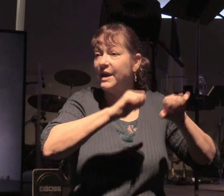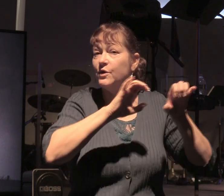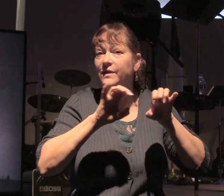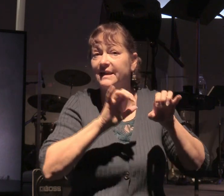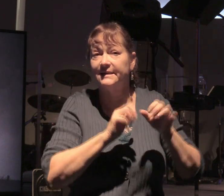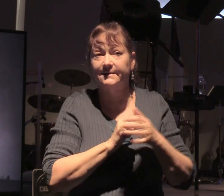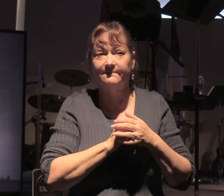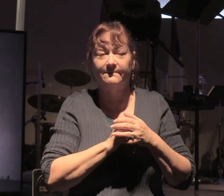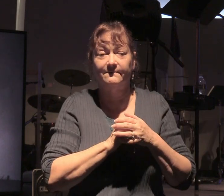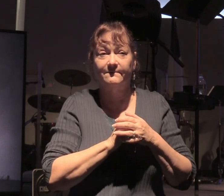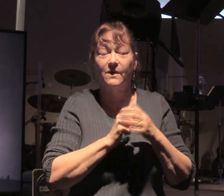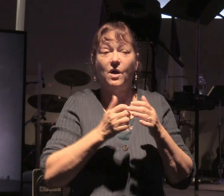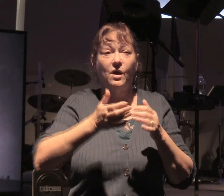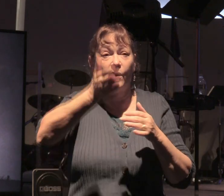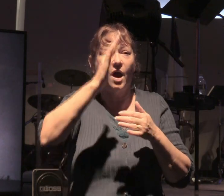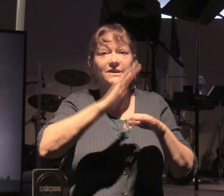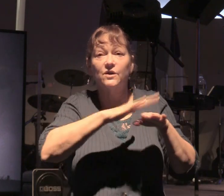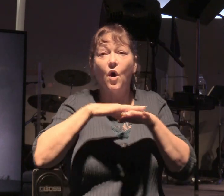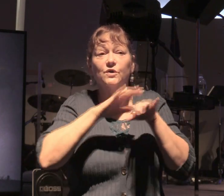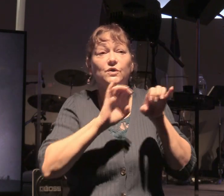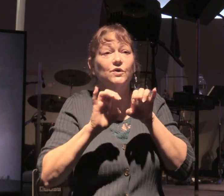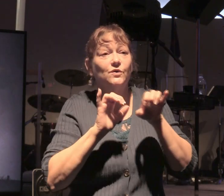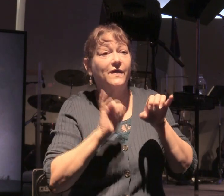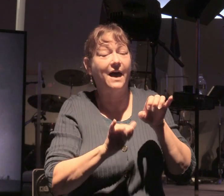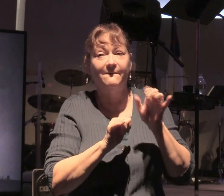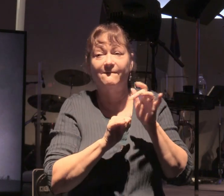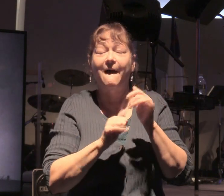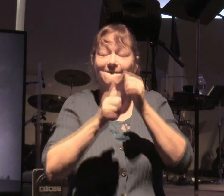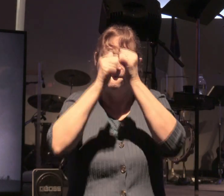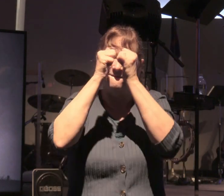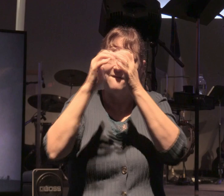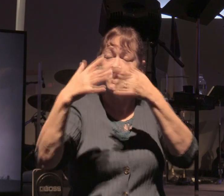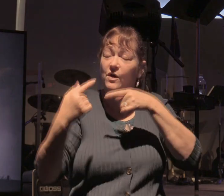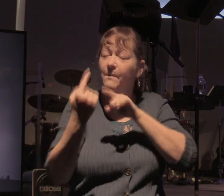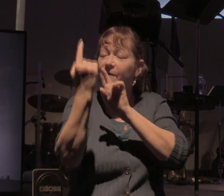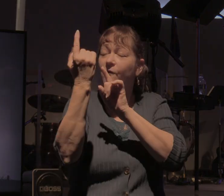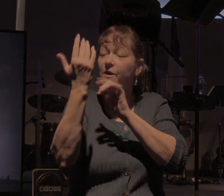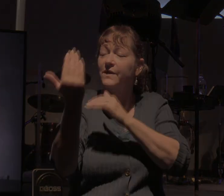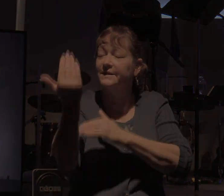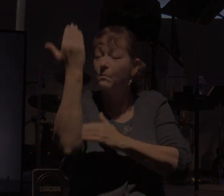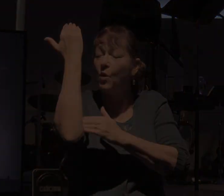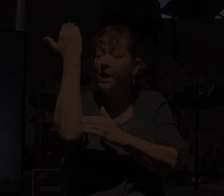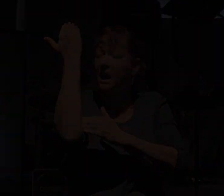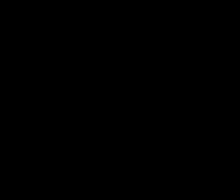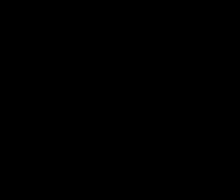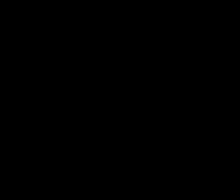God's called you to. Father, we come before you this morning.